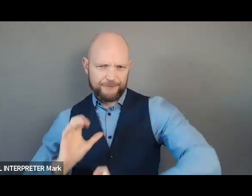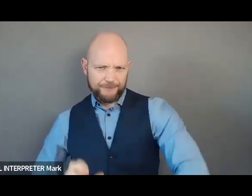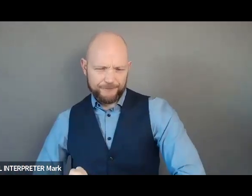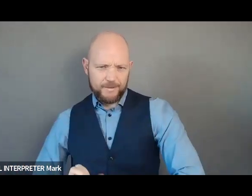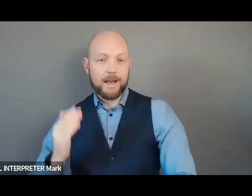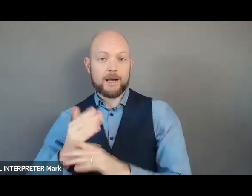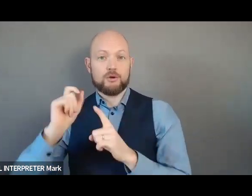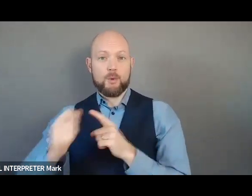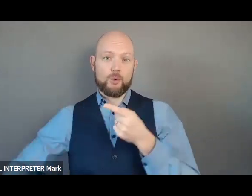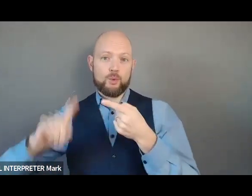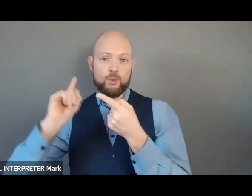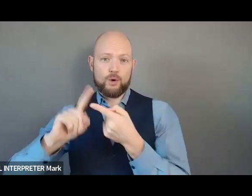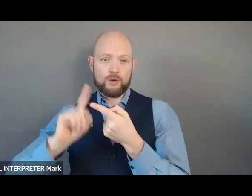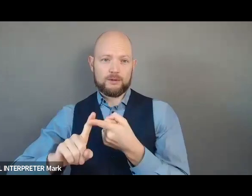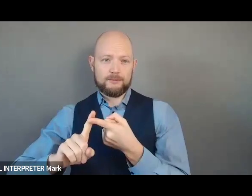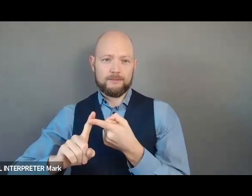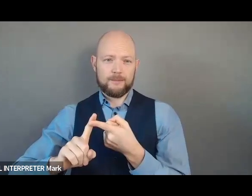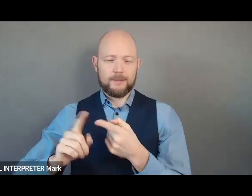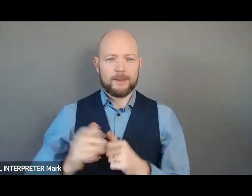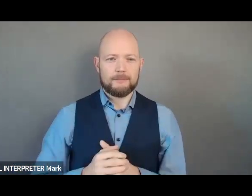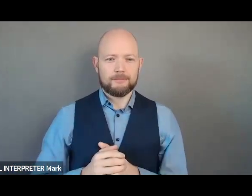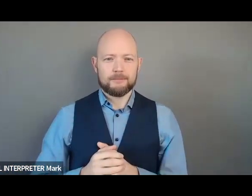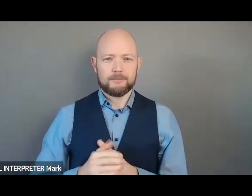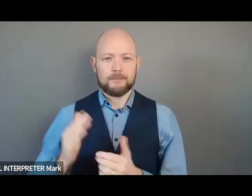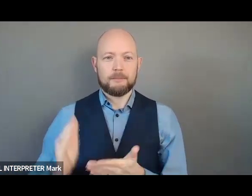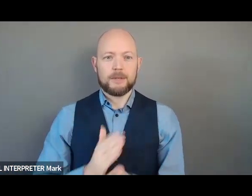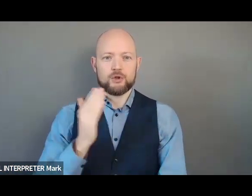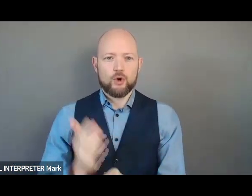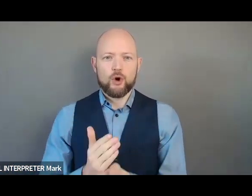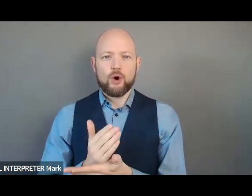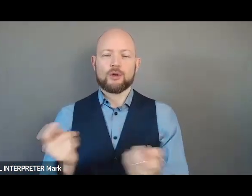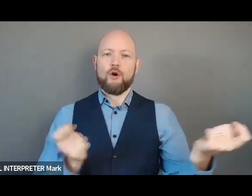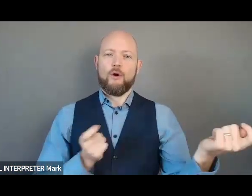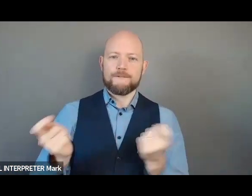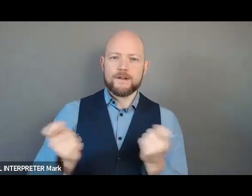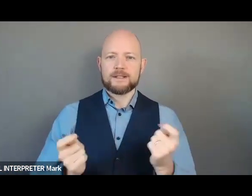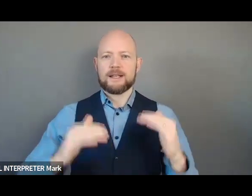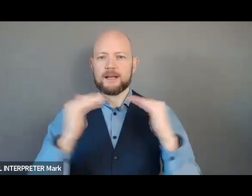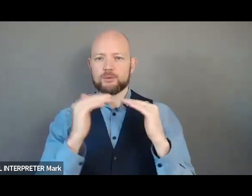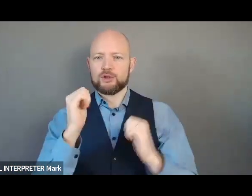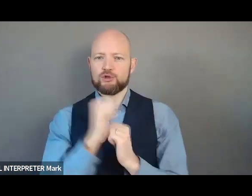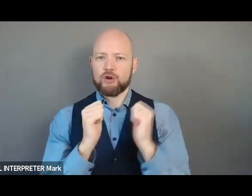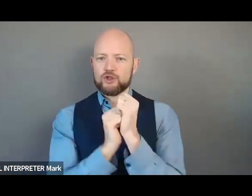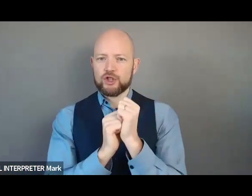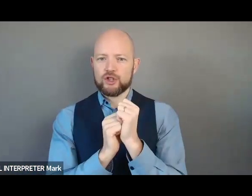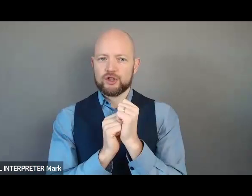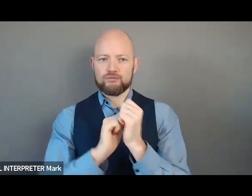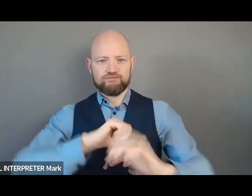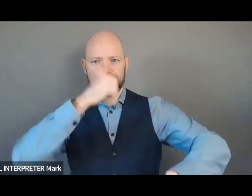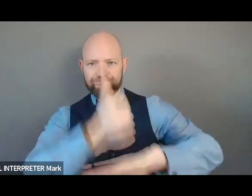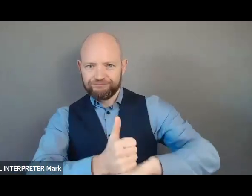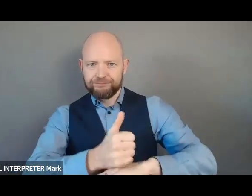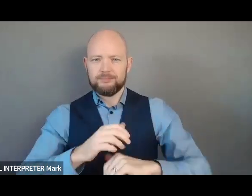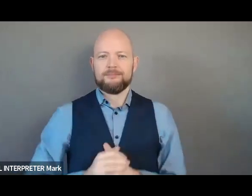to ensure governance and equity structures are in place within the institutions. And some of the ways that